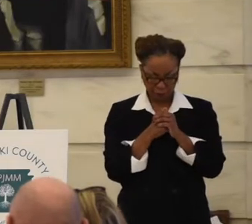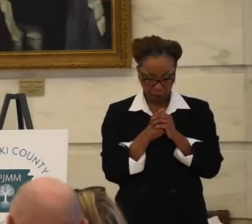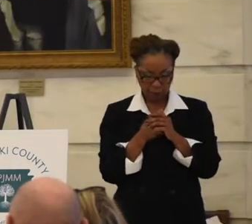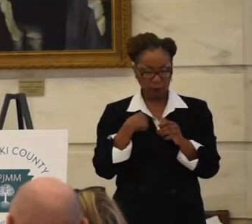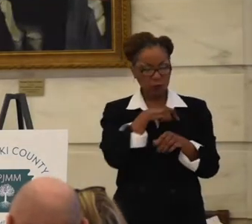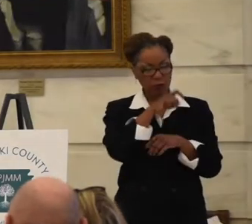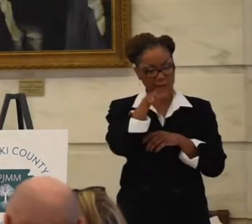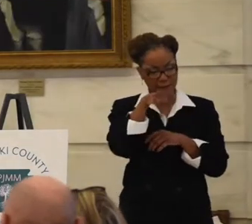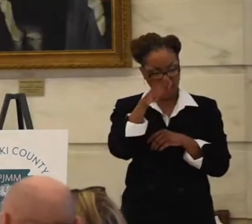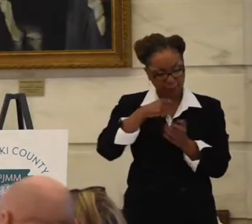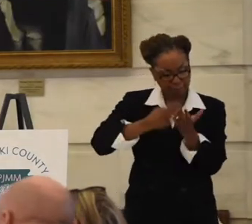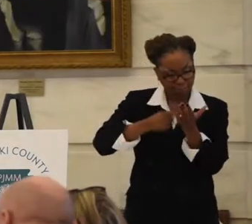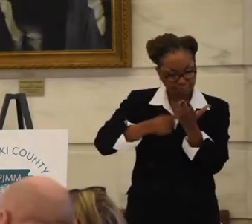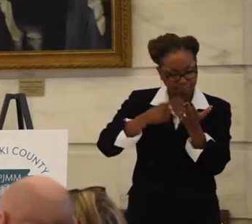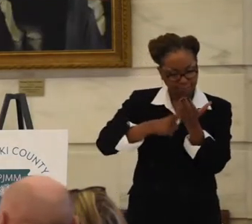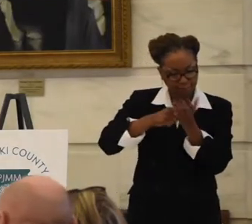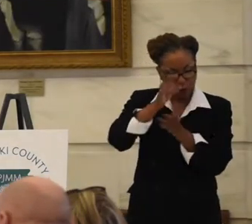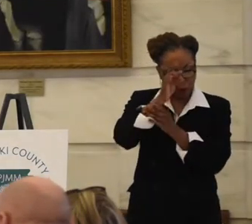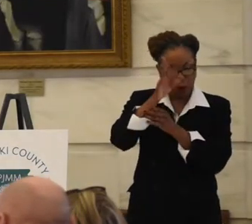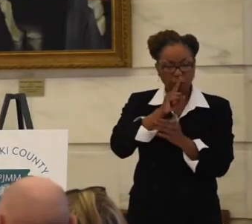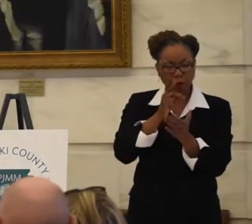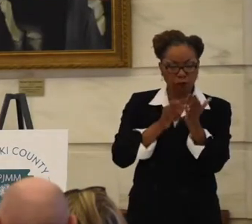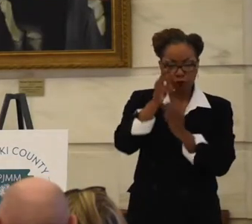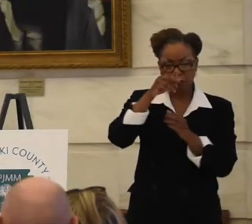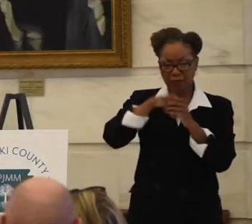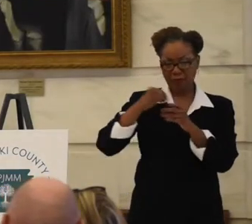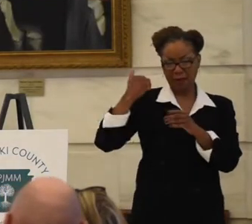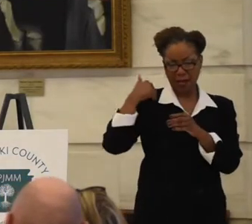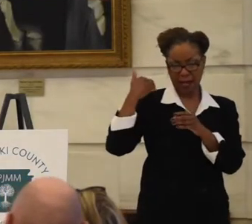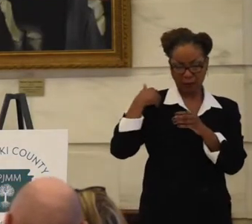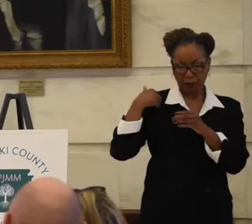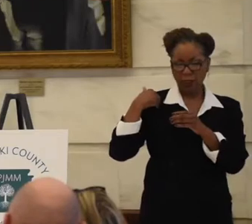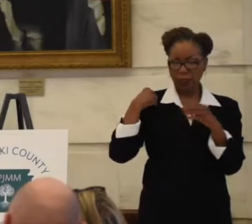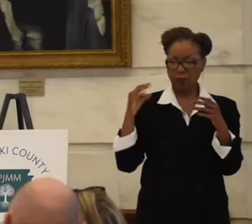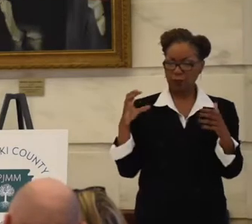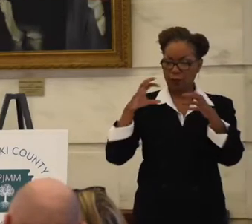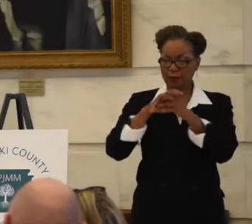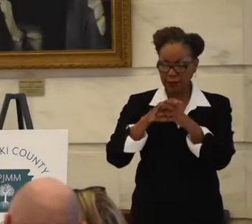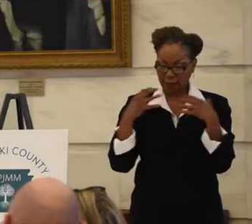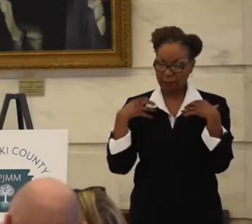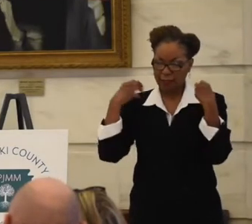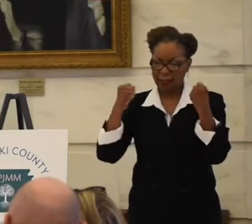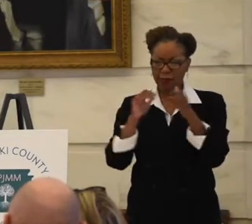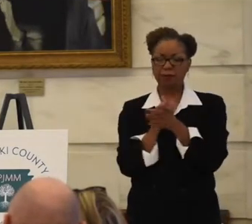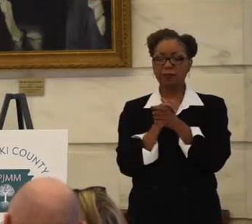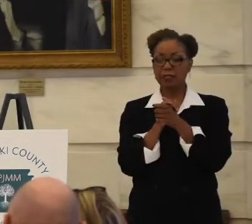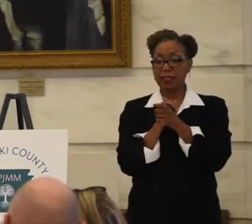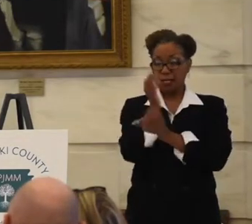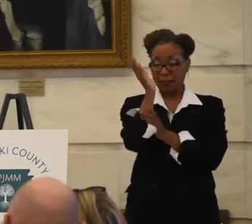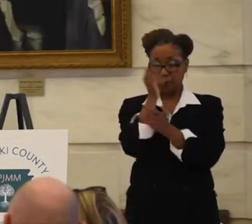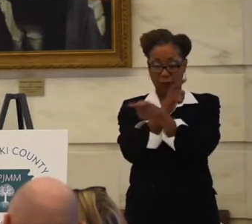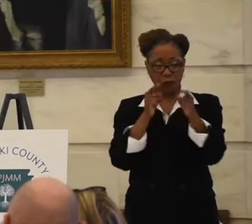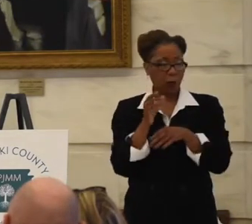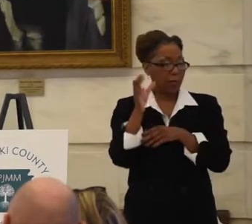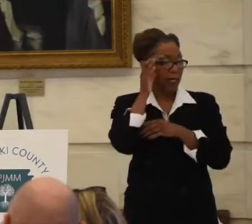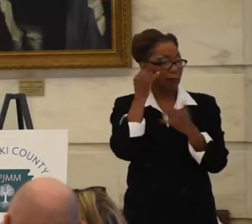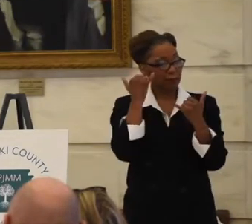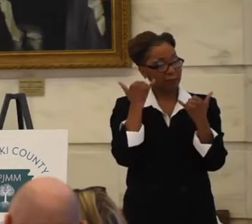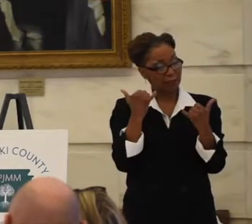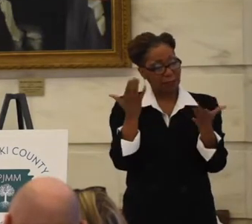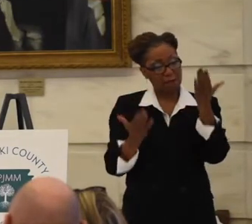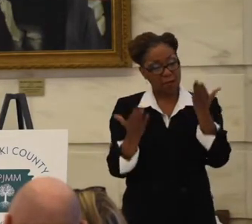We must address the hard truth of the past in order to reconcile, to heal. The speeches you hear today may make you feel